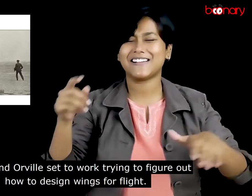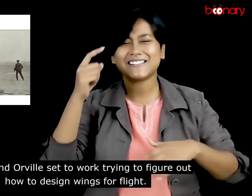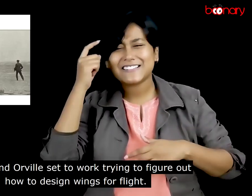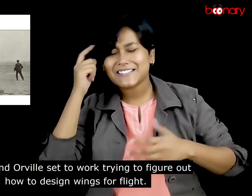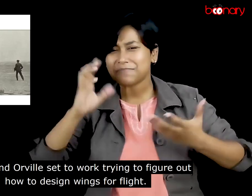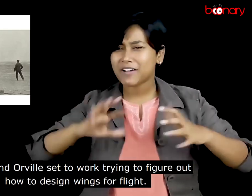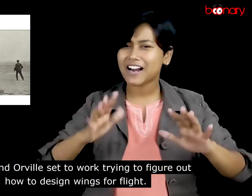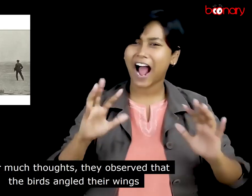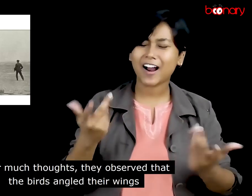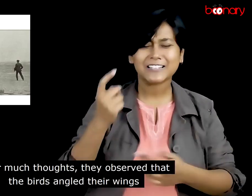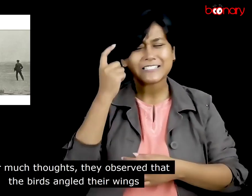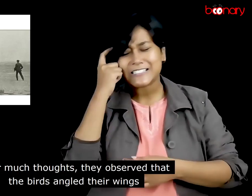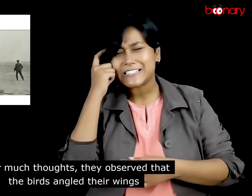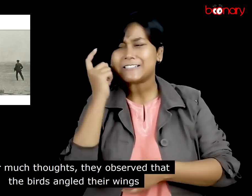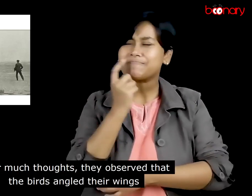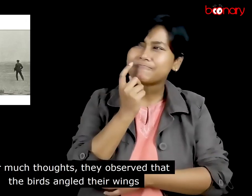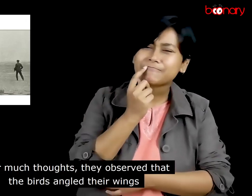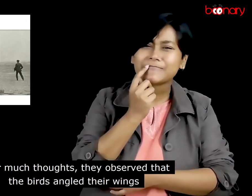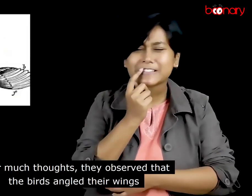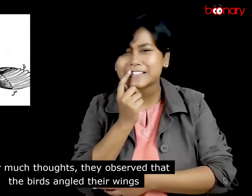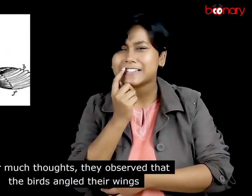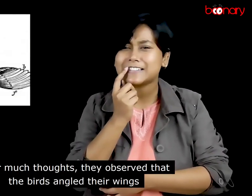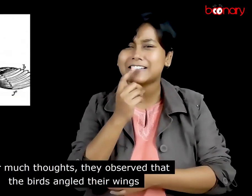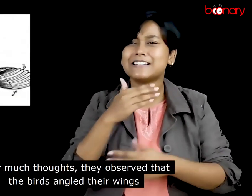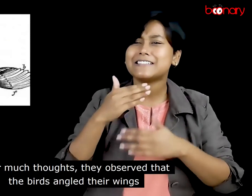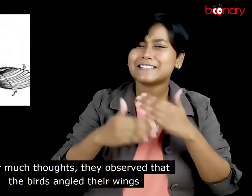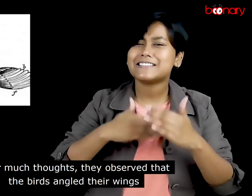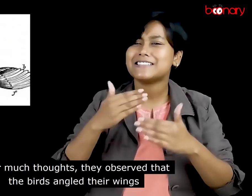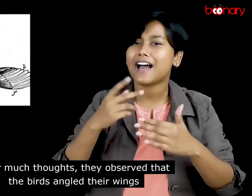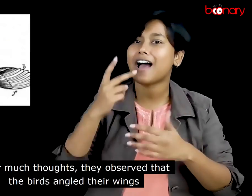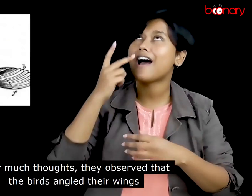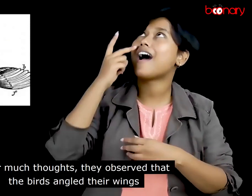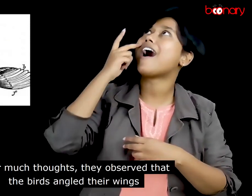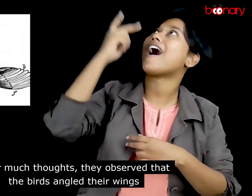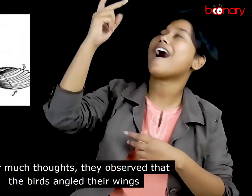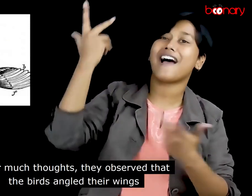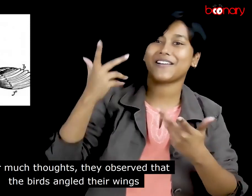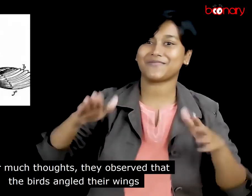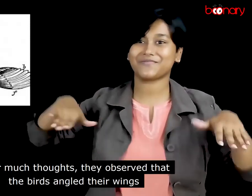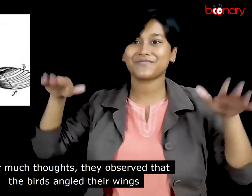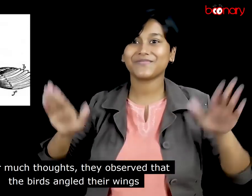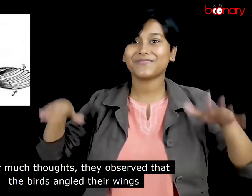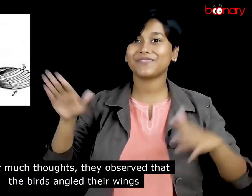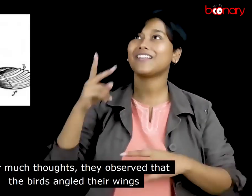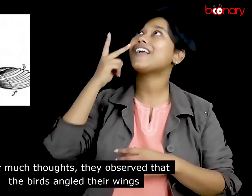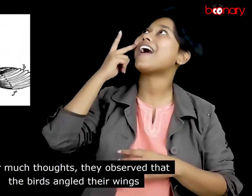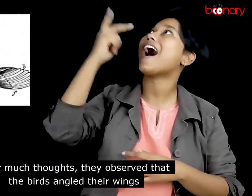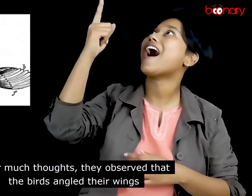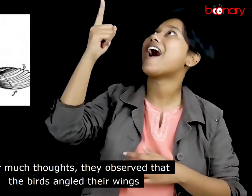After much thoughts, they observed that the birds angled their wings